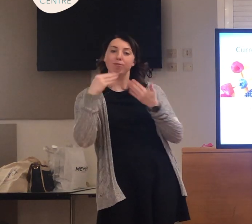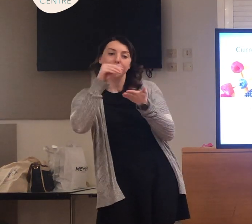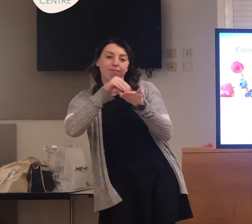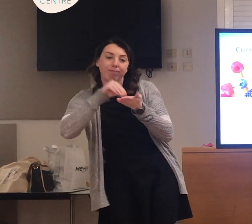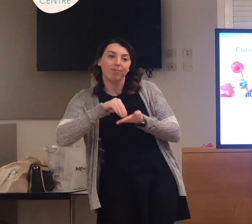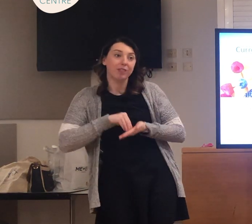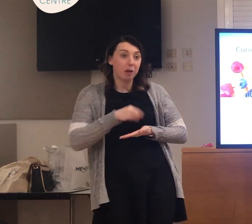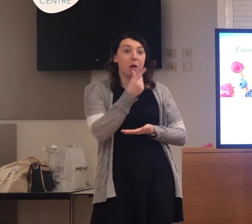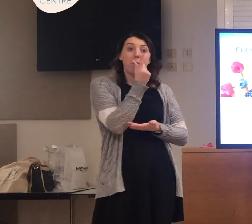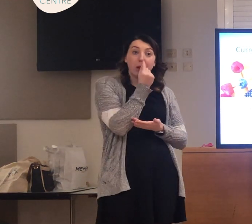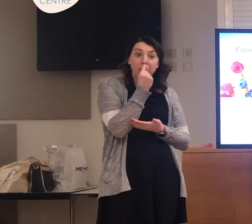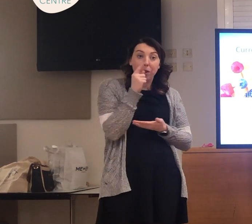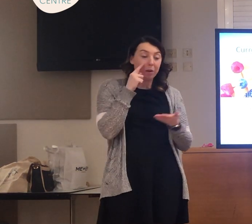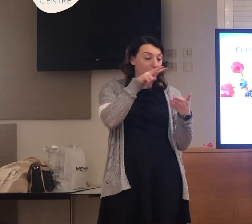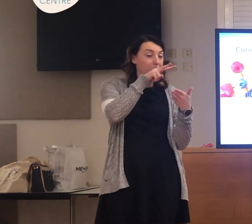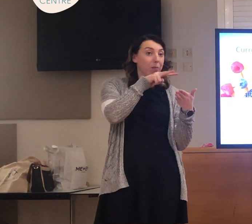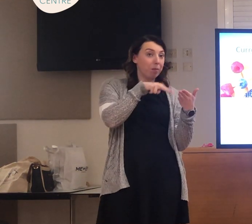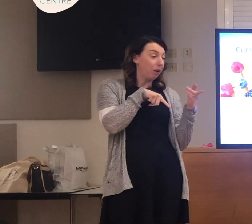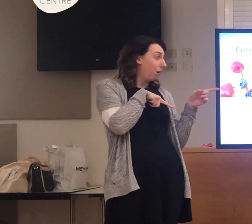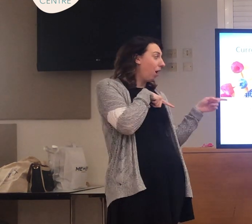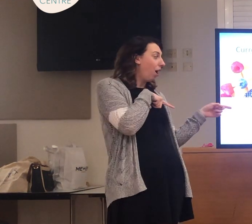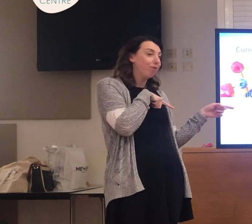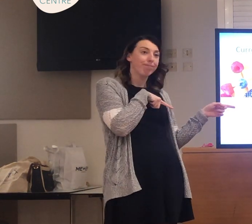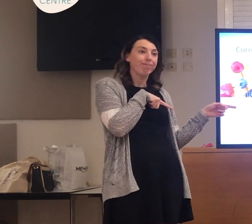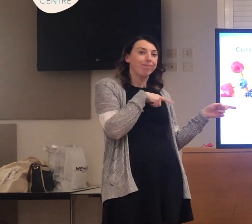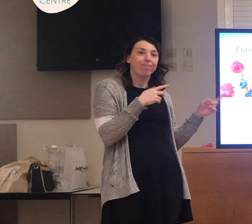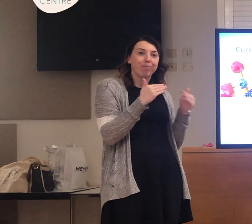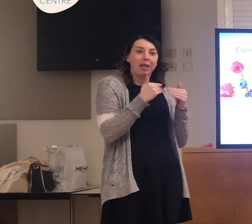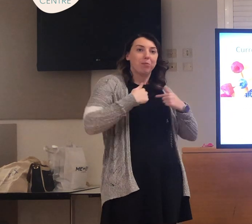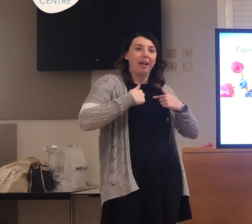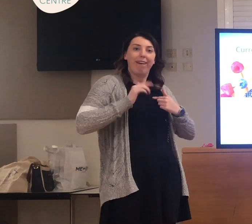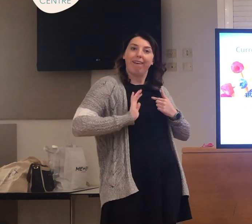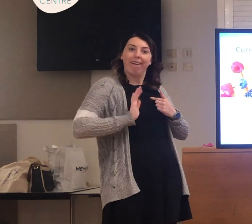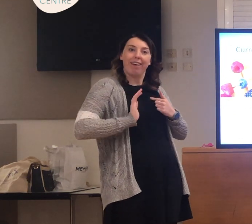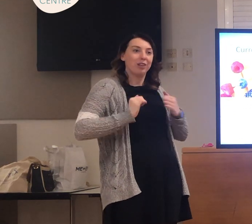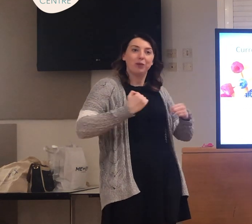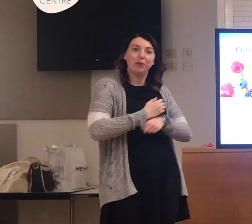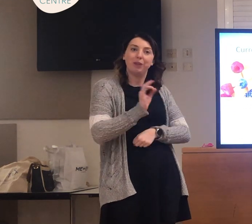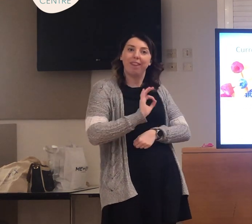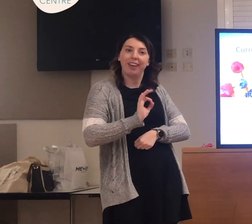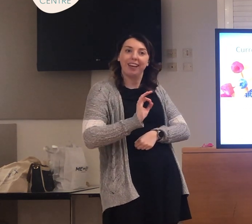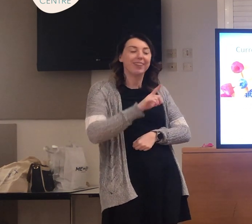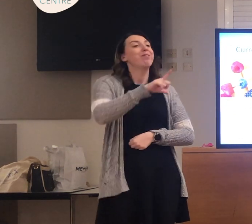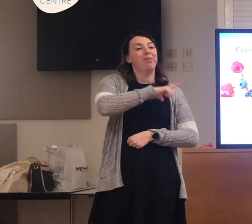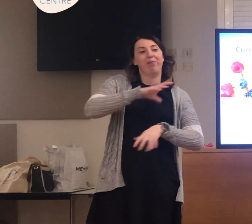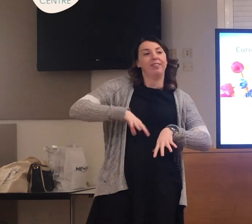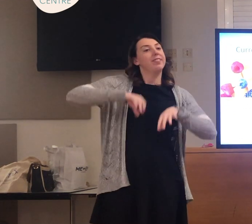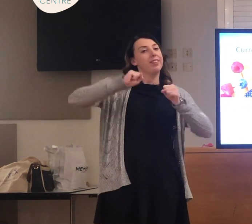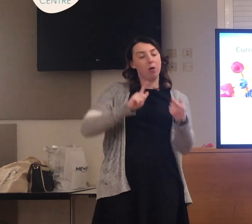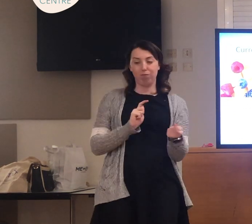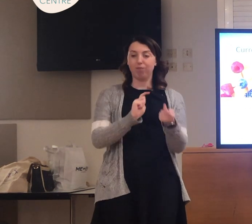find something in here that isn't quite right. And that would be where we look to start to